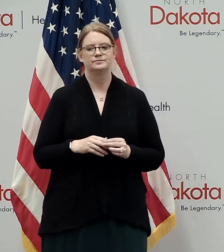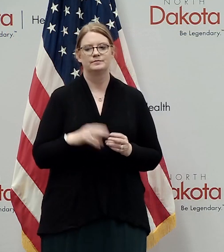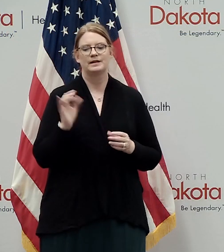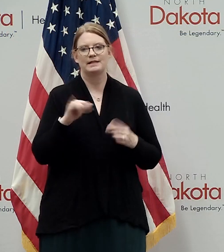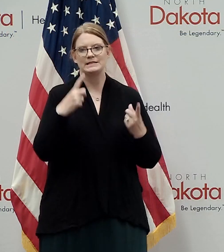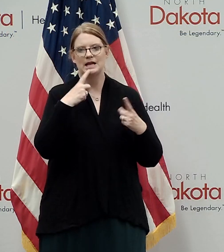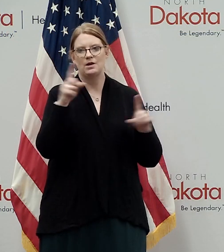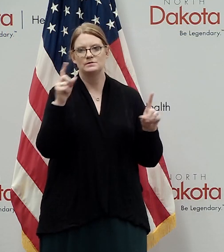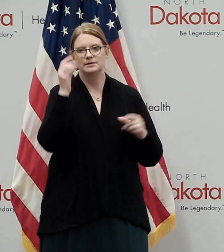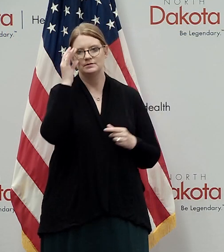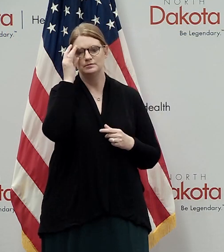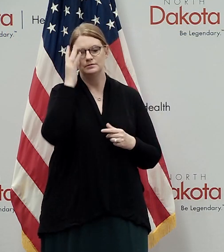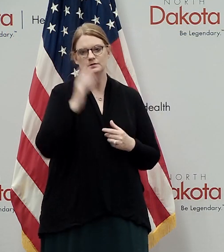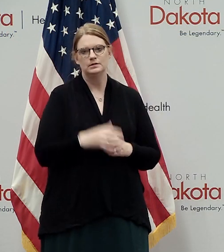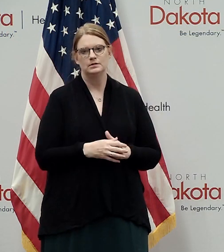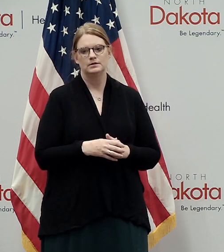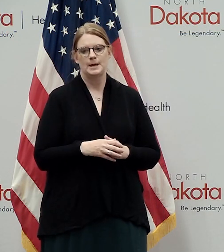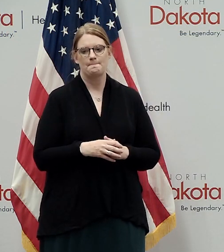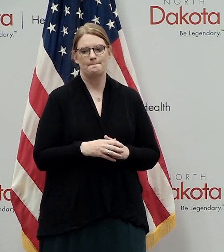announcement.